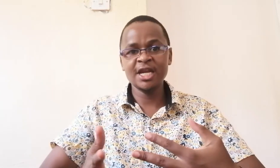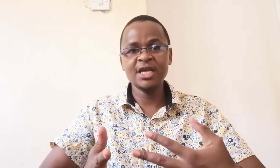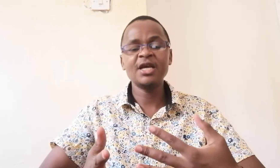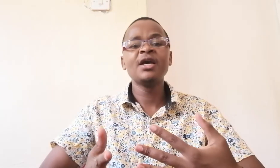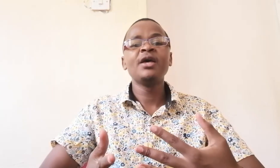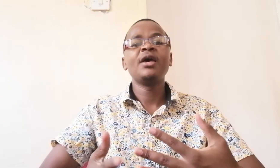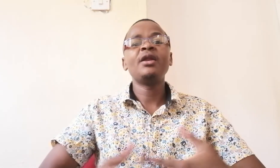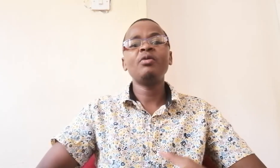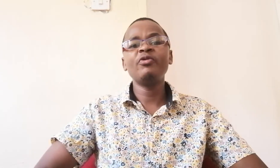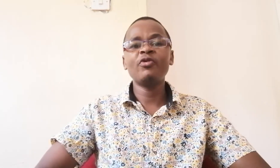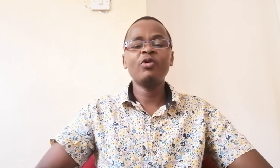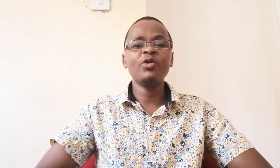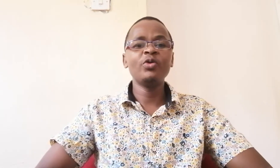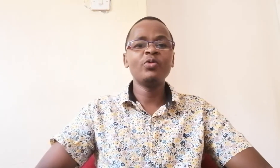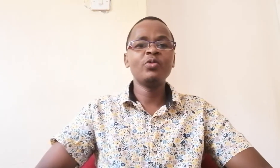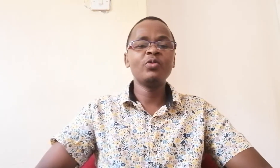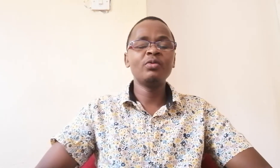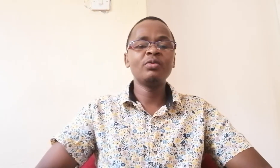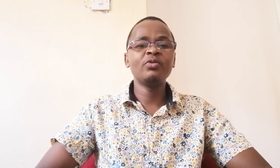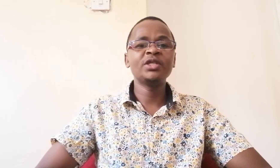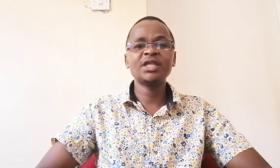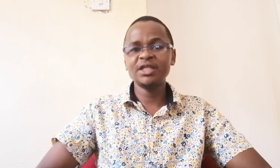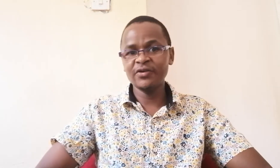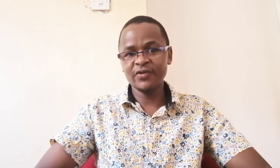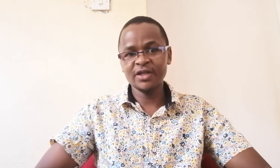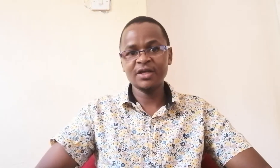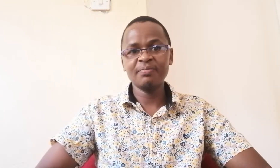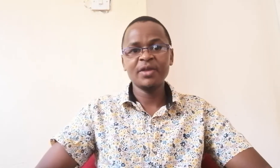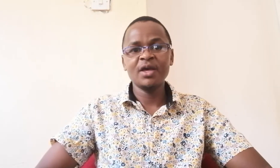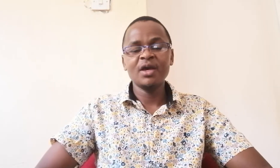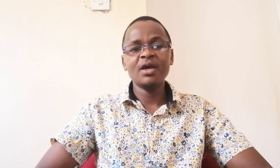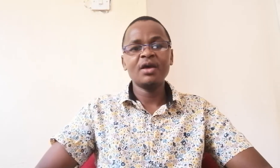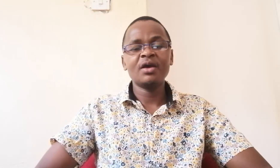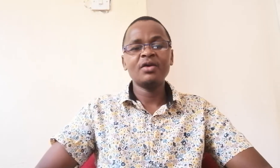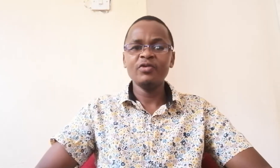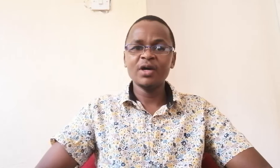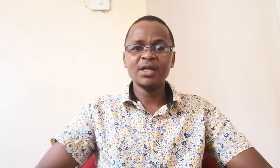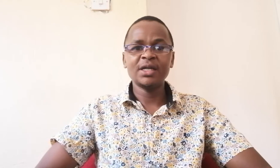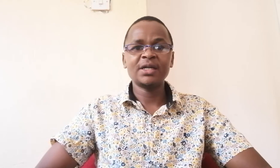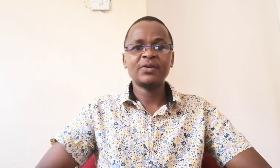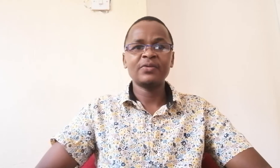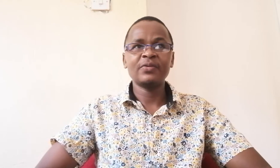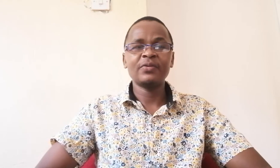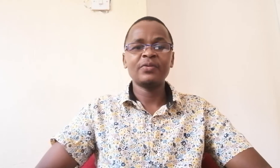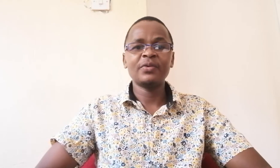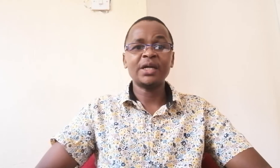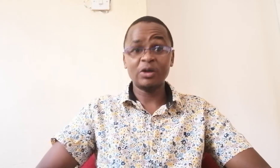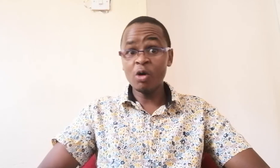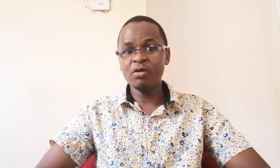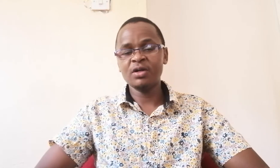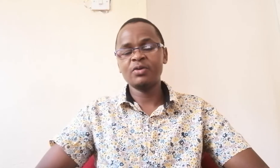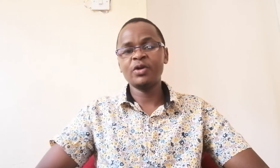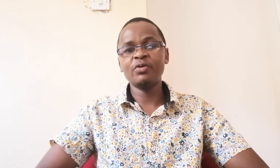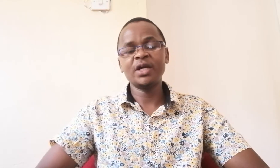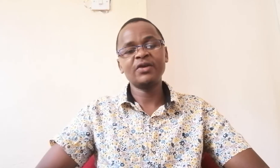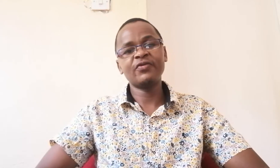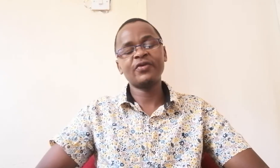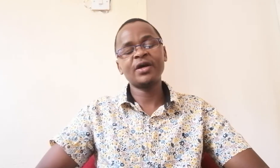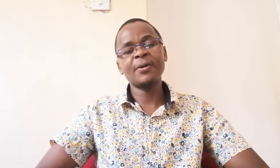signing. And now before we start everything, if you can recall when you are